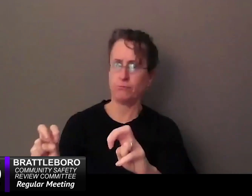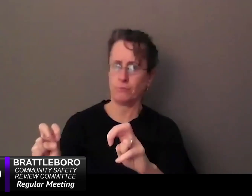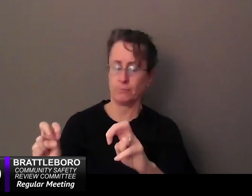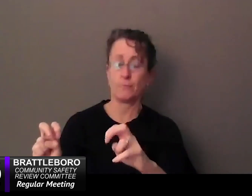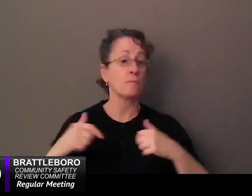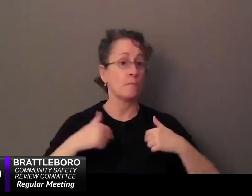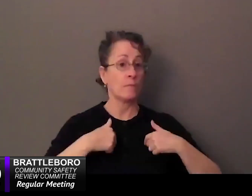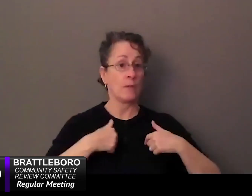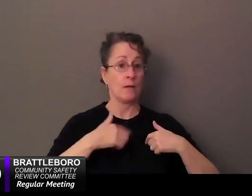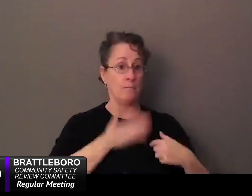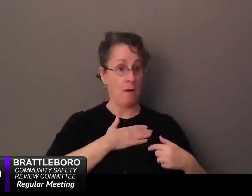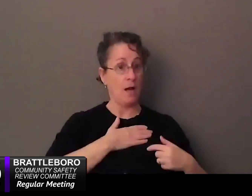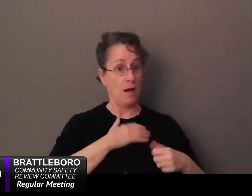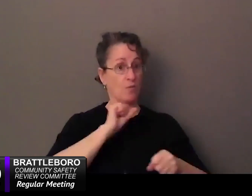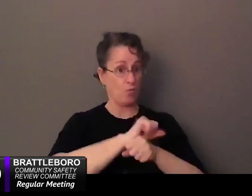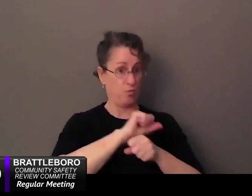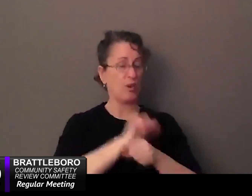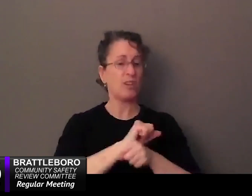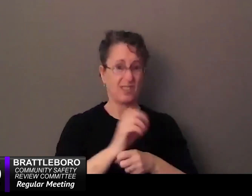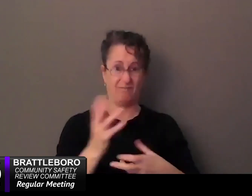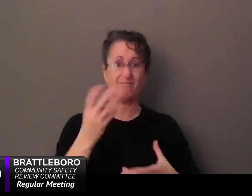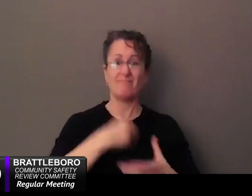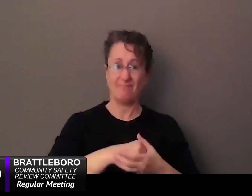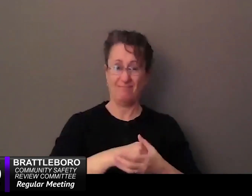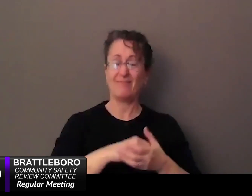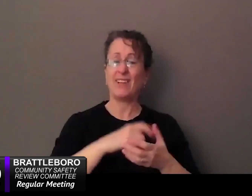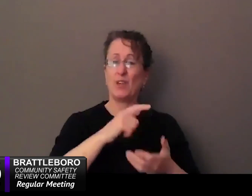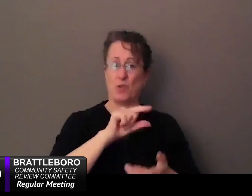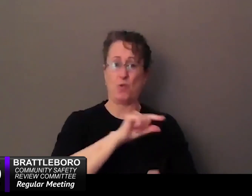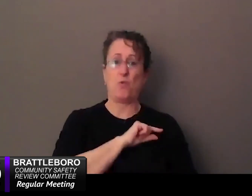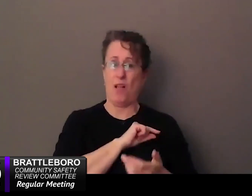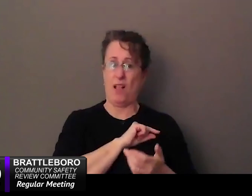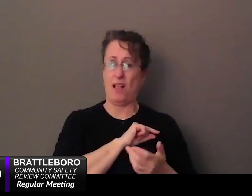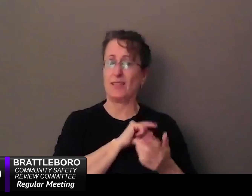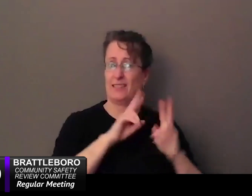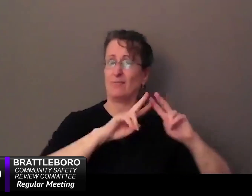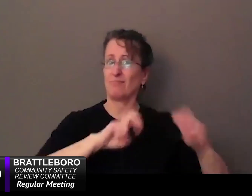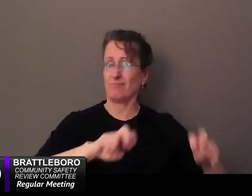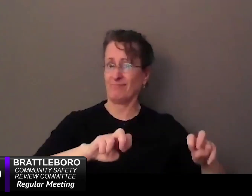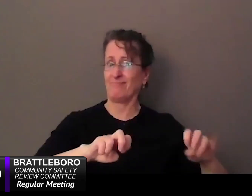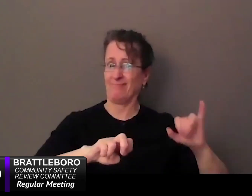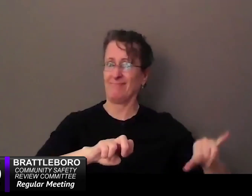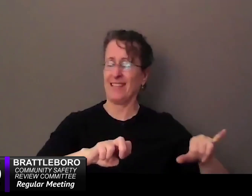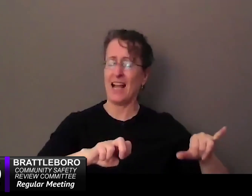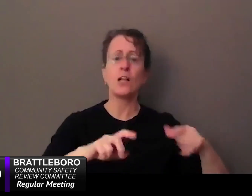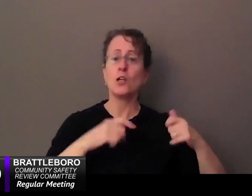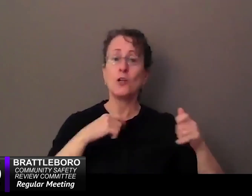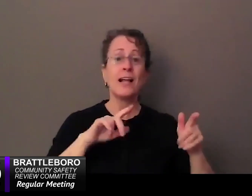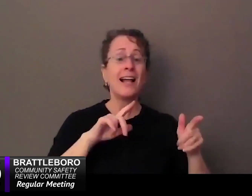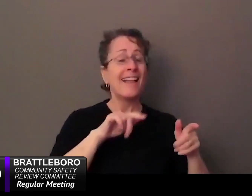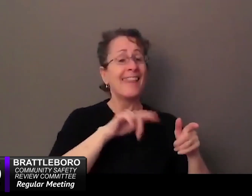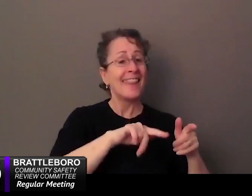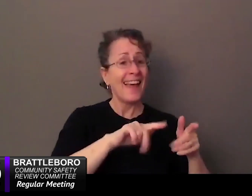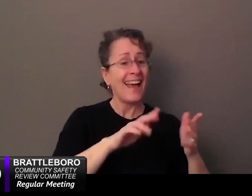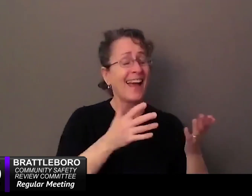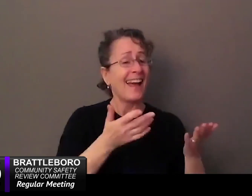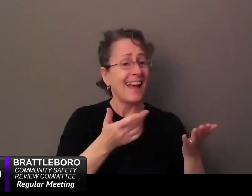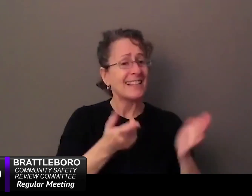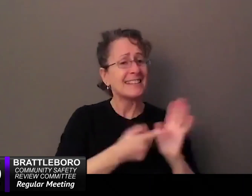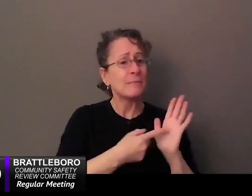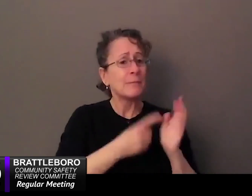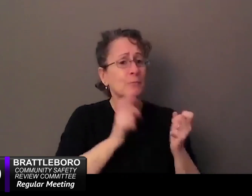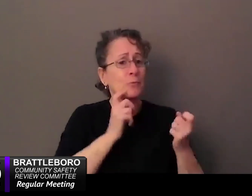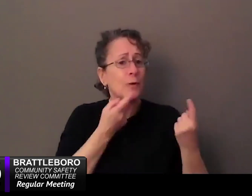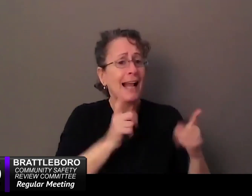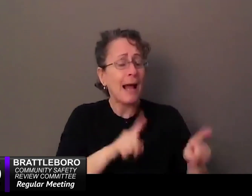quality reviews a fair amount, that is actually quite an emergent process. Often information